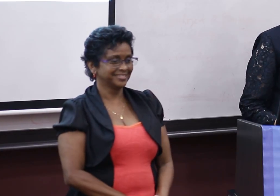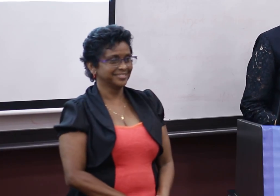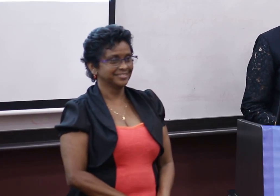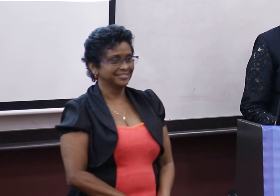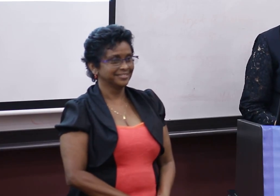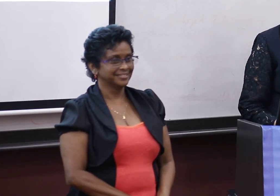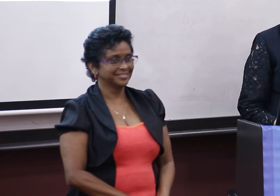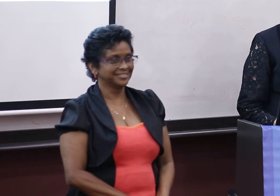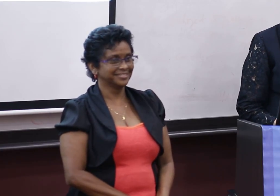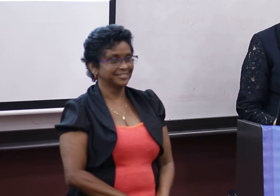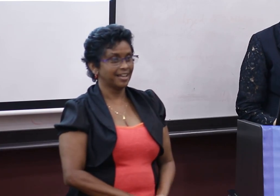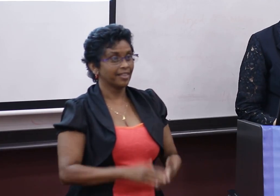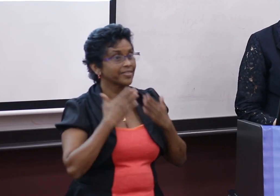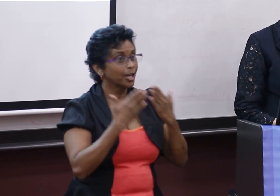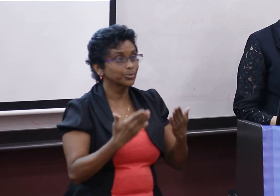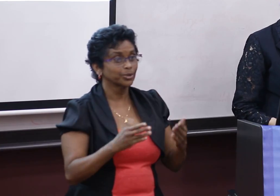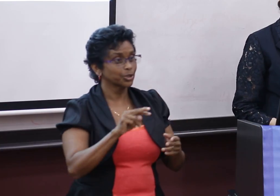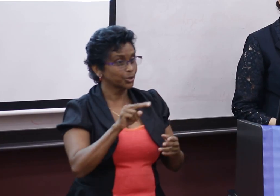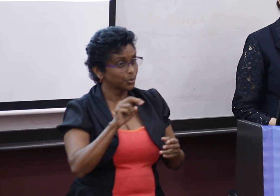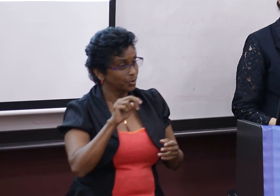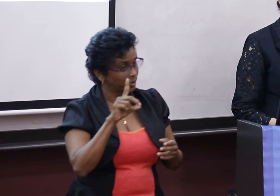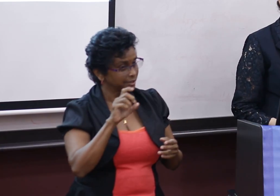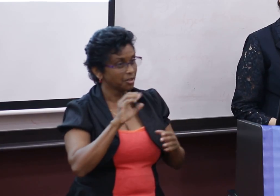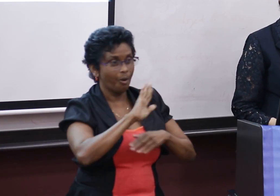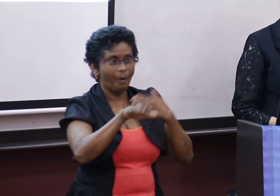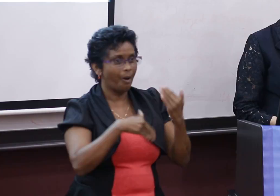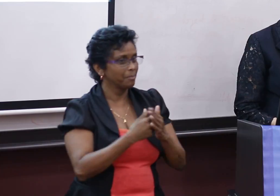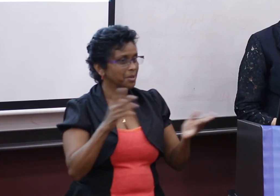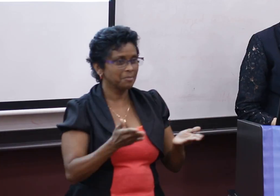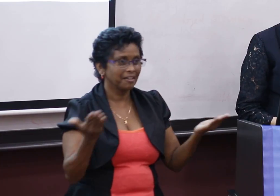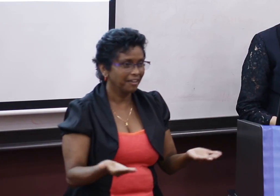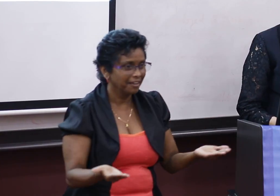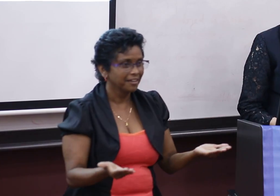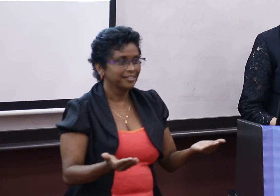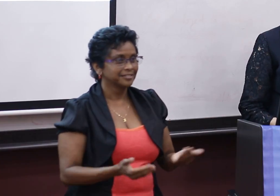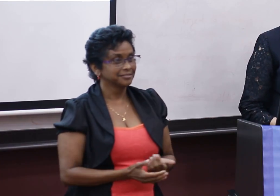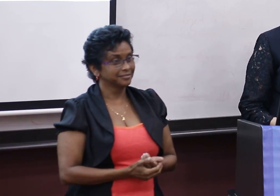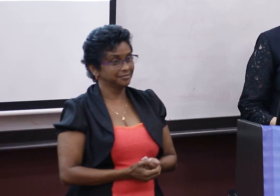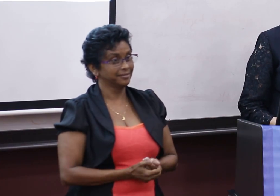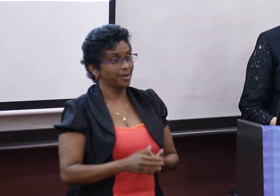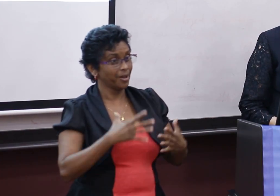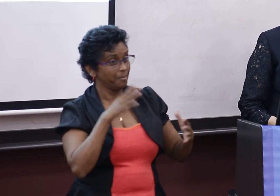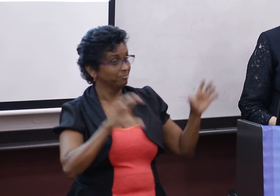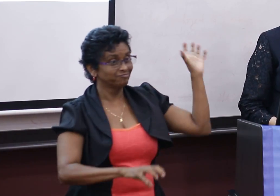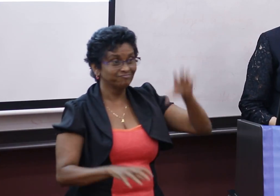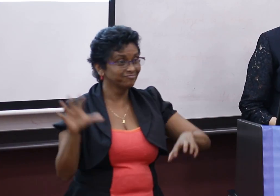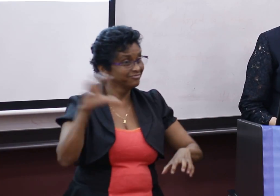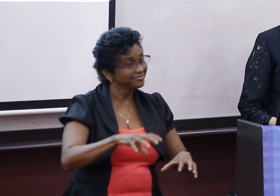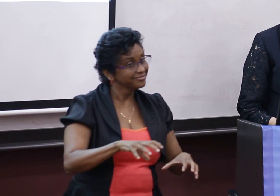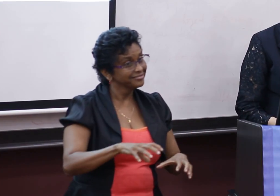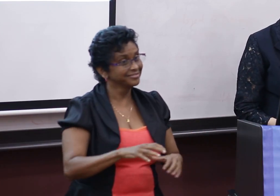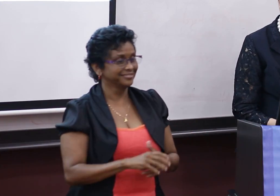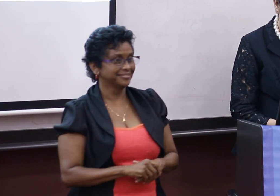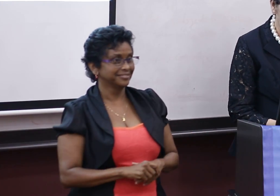to NODES and all those involved in the production of the symposium today. To continue with the